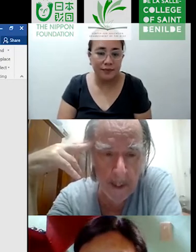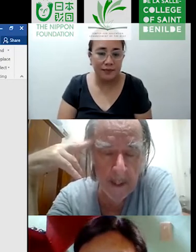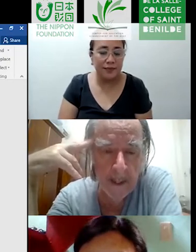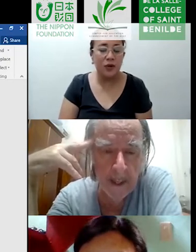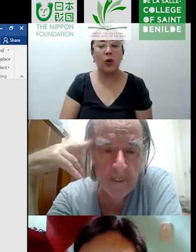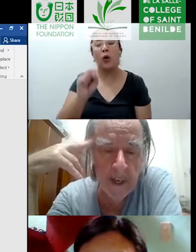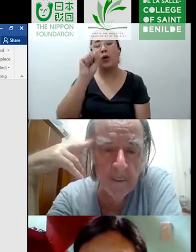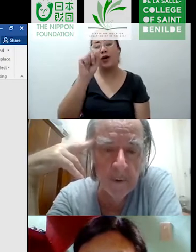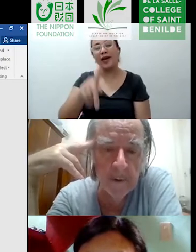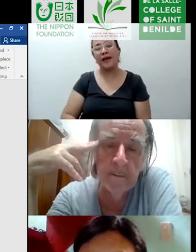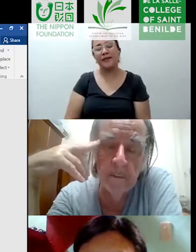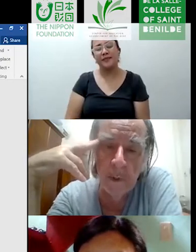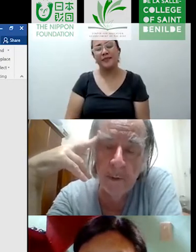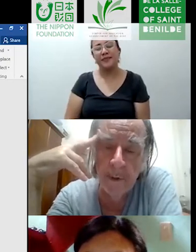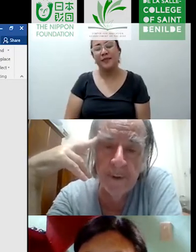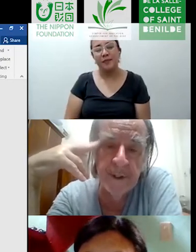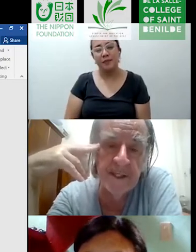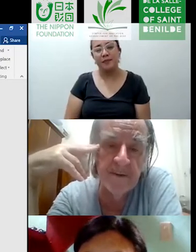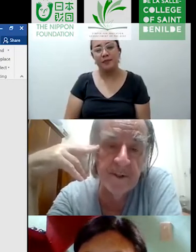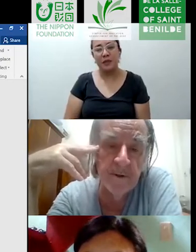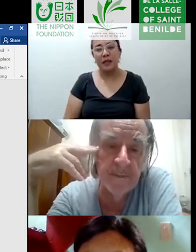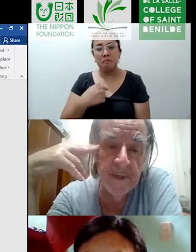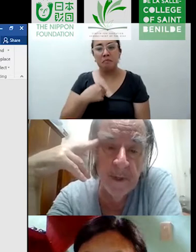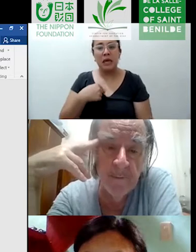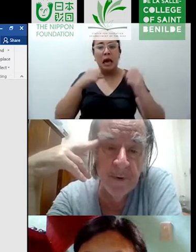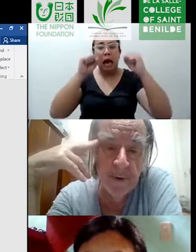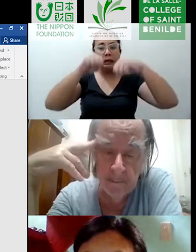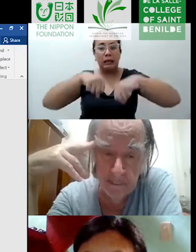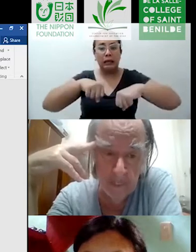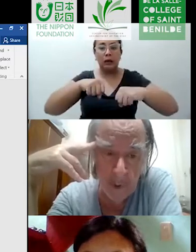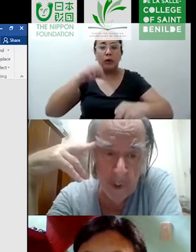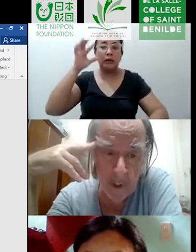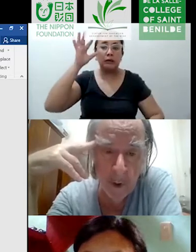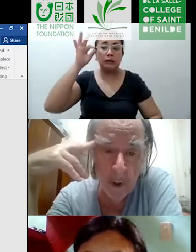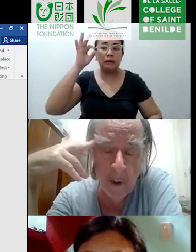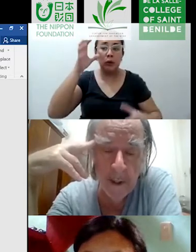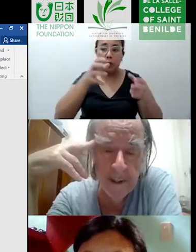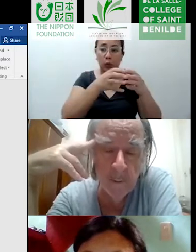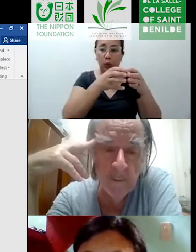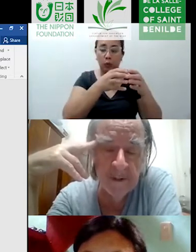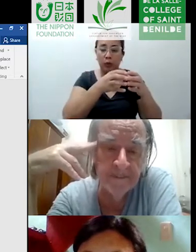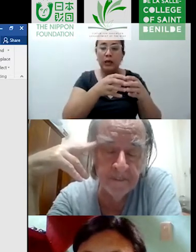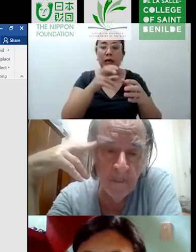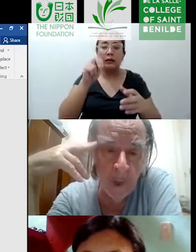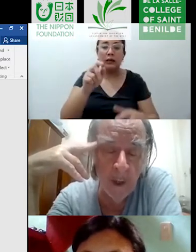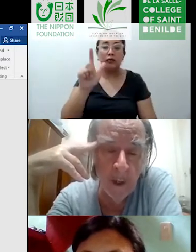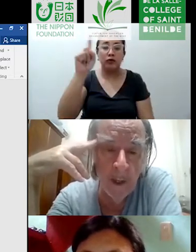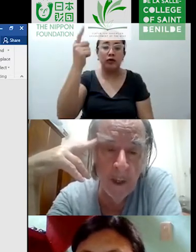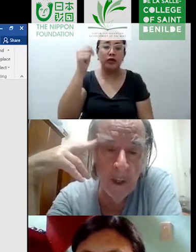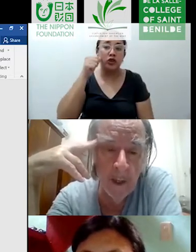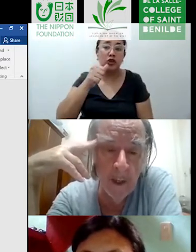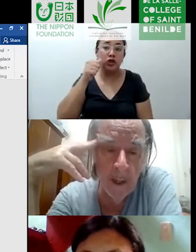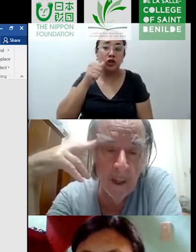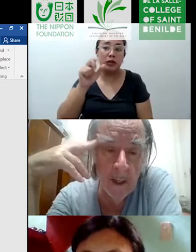Okay. Now, I would agree with Jasmine's group that we would put girl and then woman.